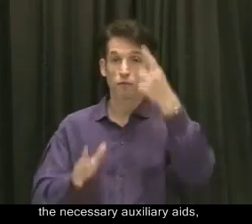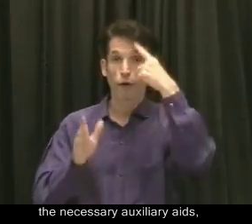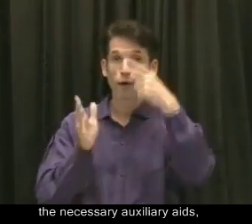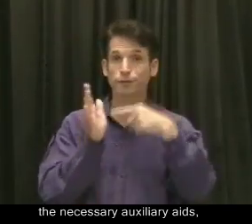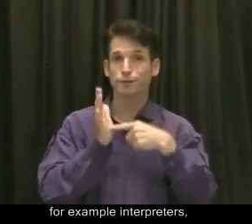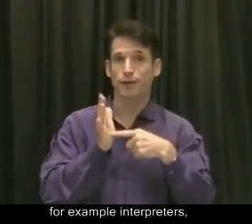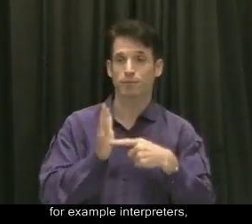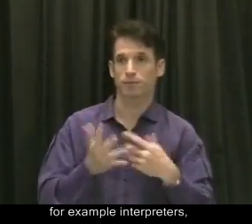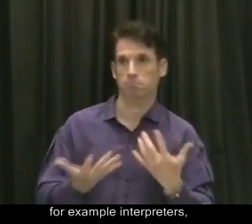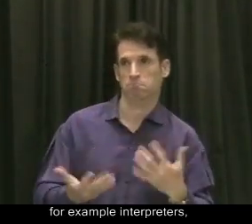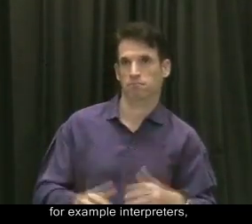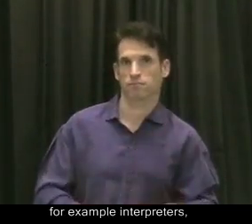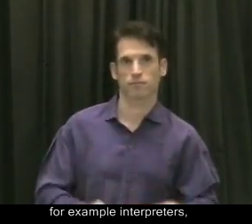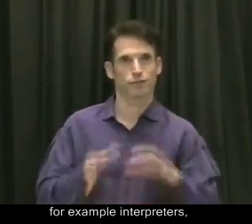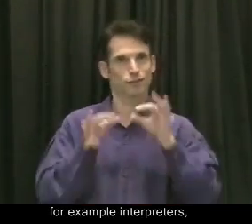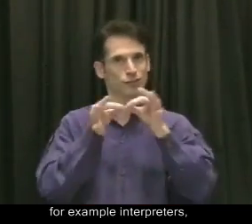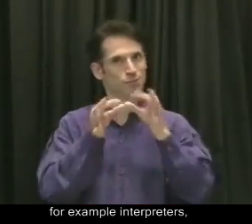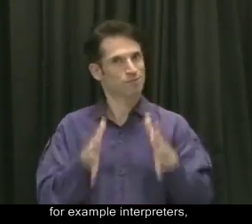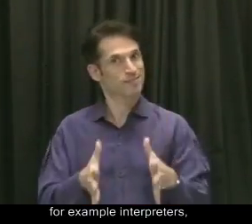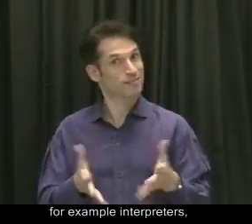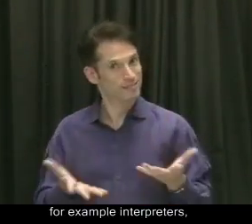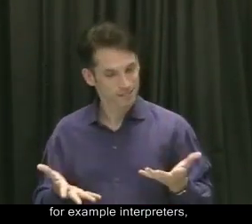For example, interpreters,